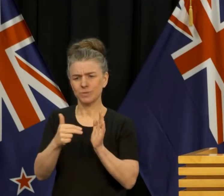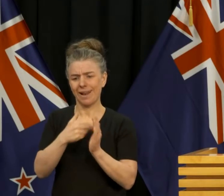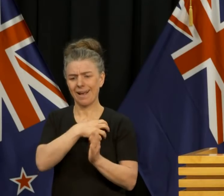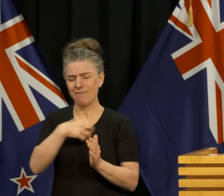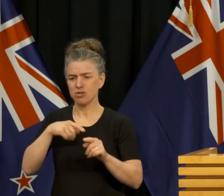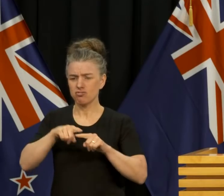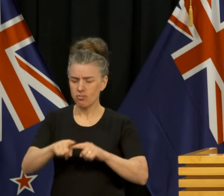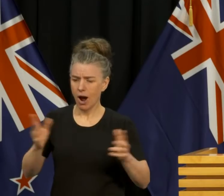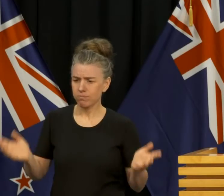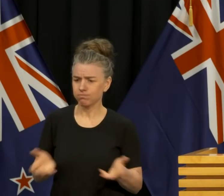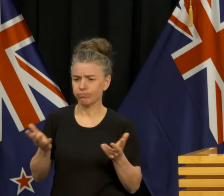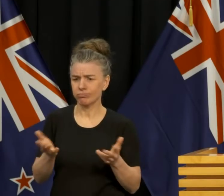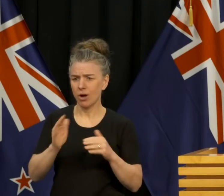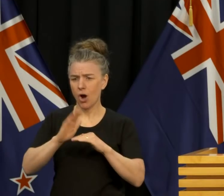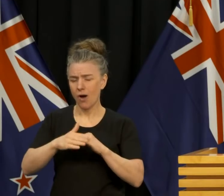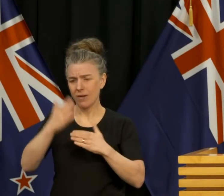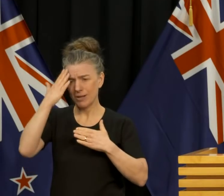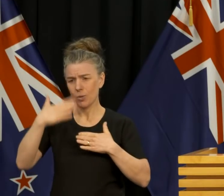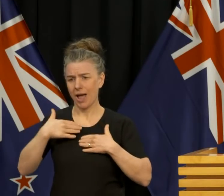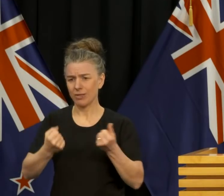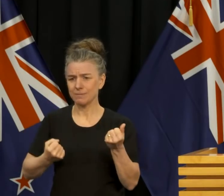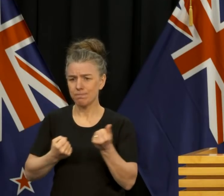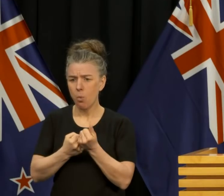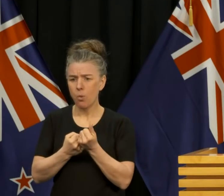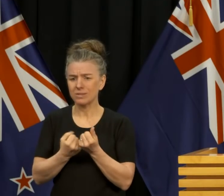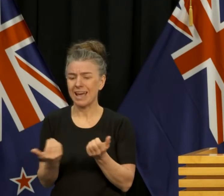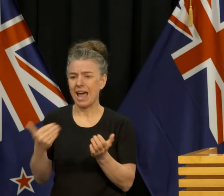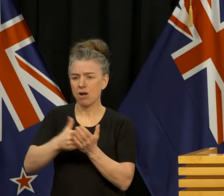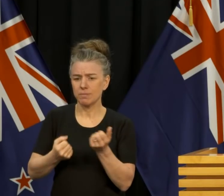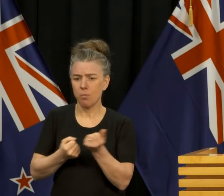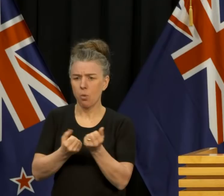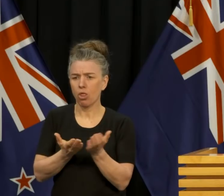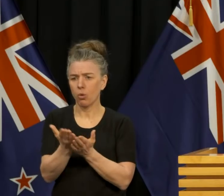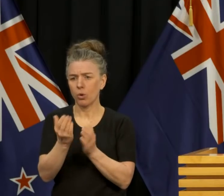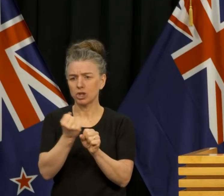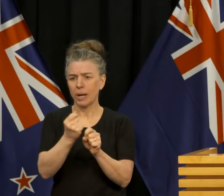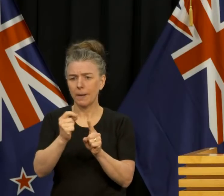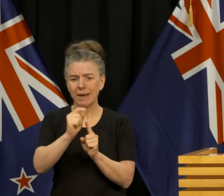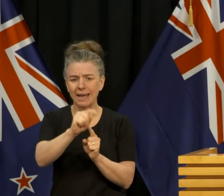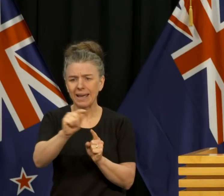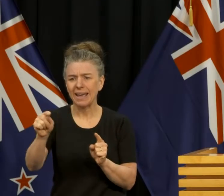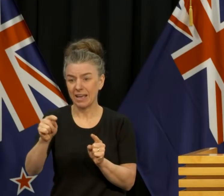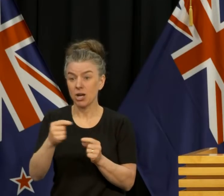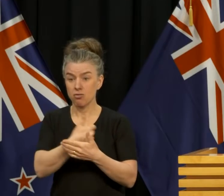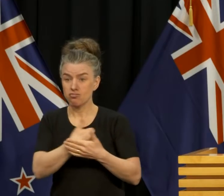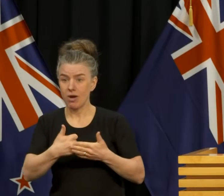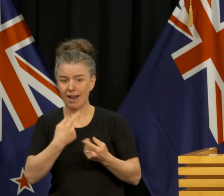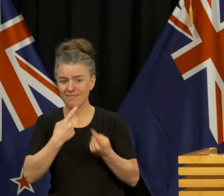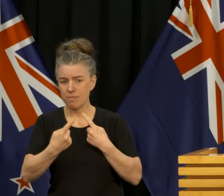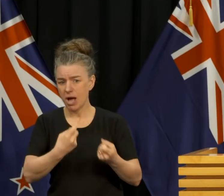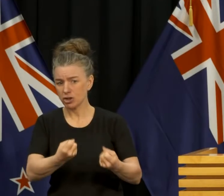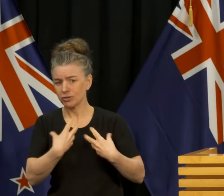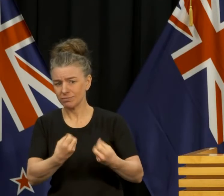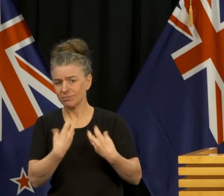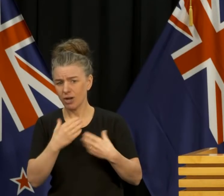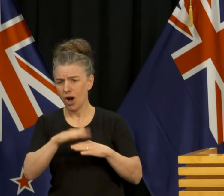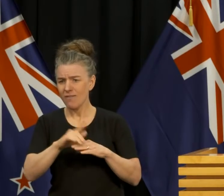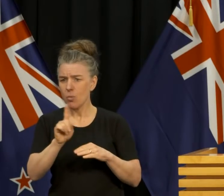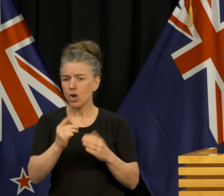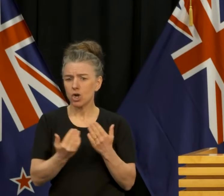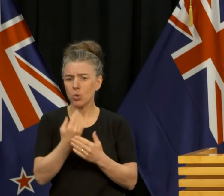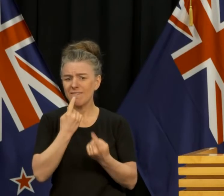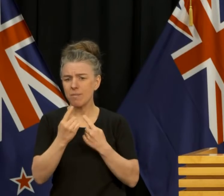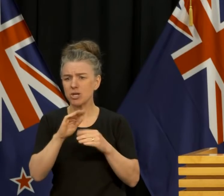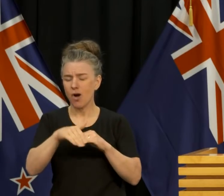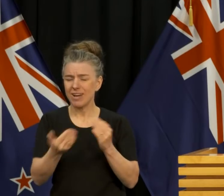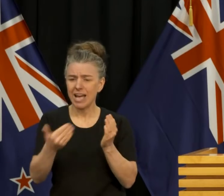mental health support more available through GPs and so on. And I'm getting regular updates about that, about what additional services are being